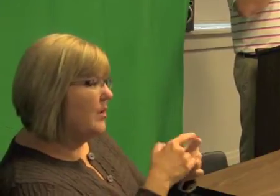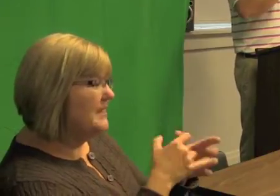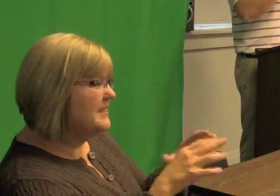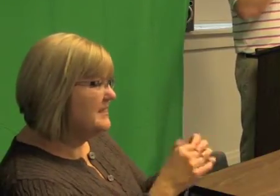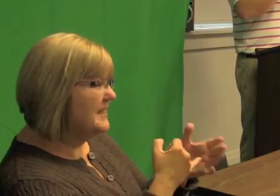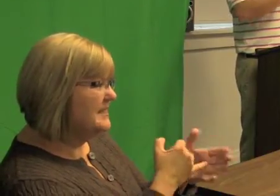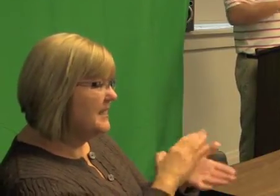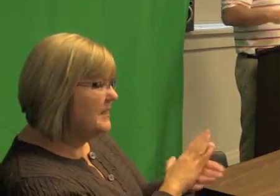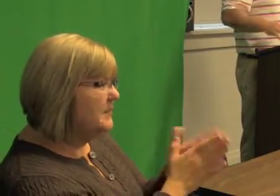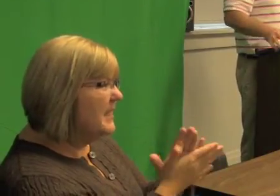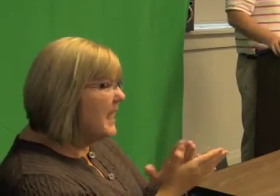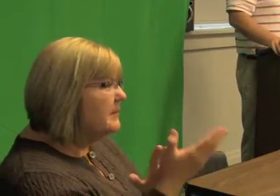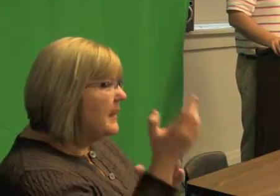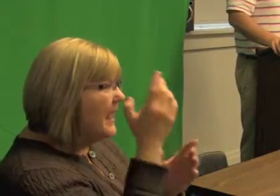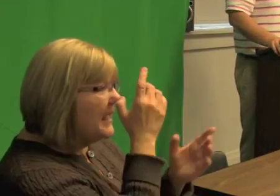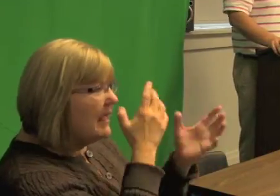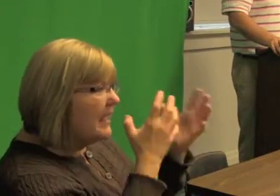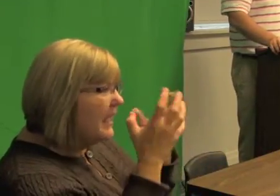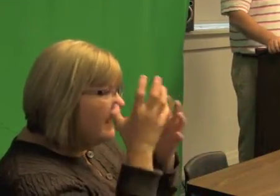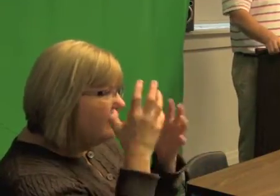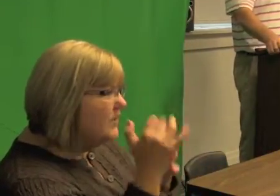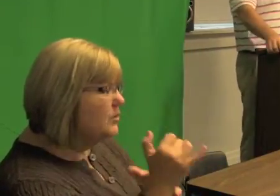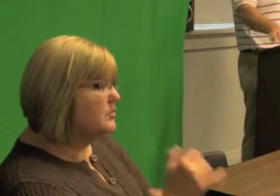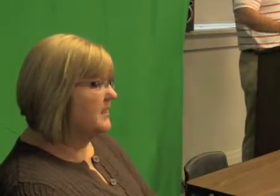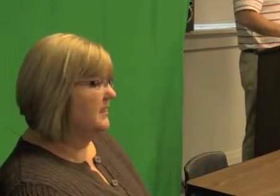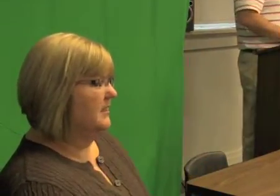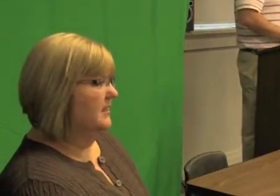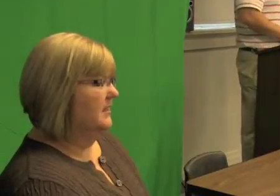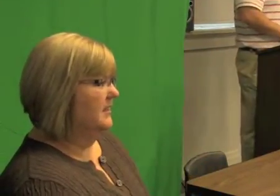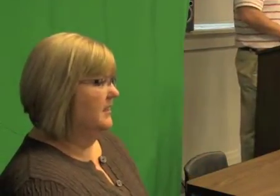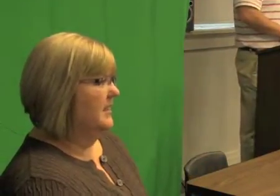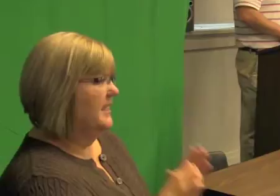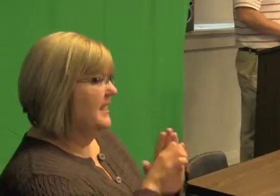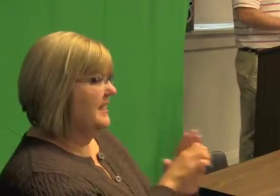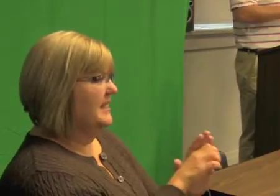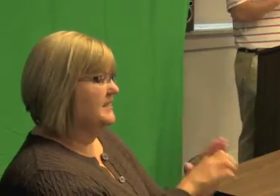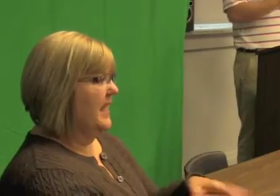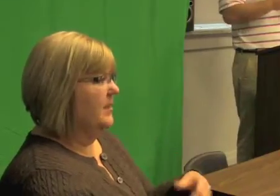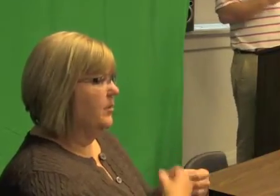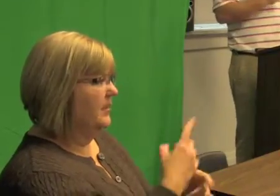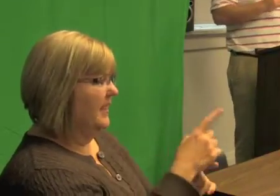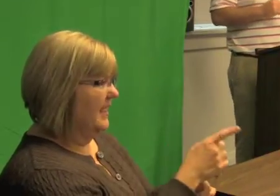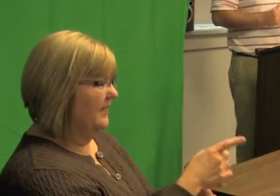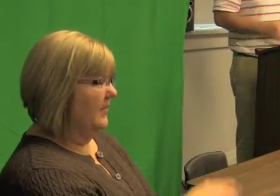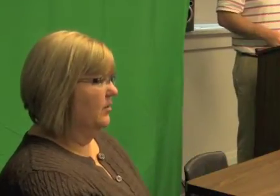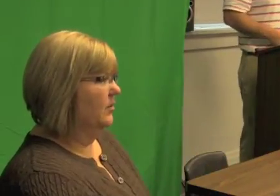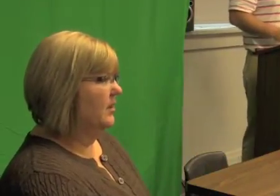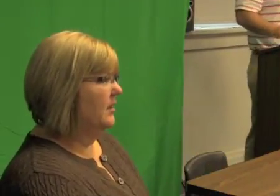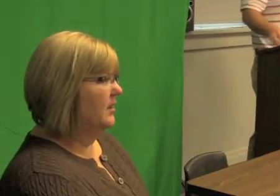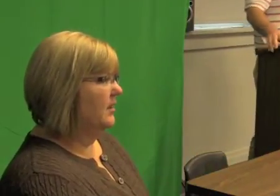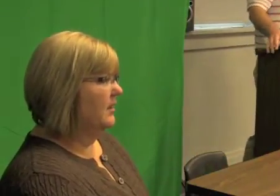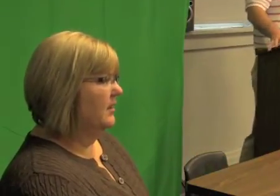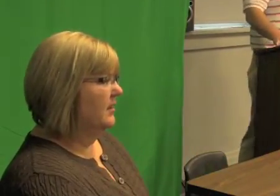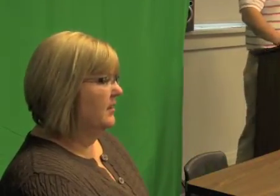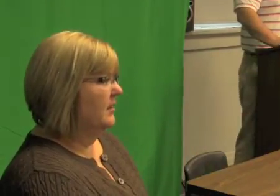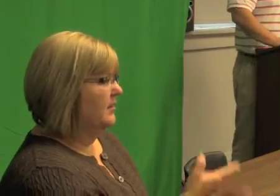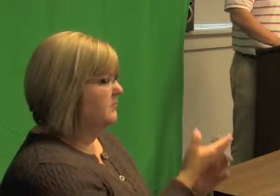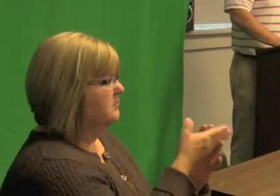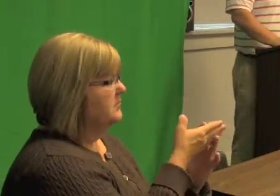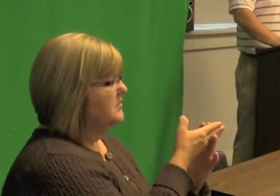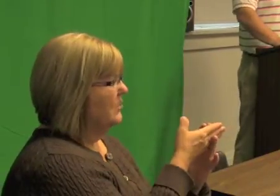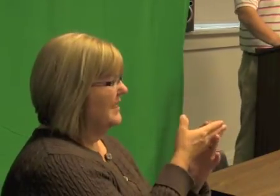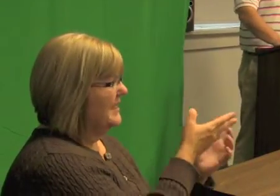become a confusing line? What's the example they gave you as what becomes a confusing line between need and